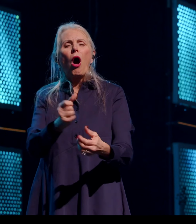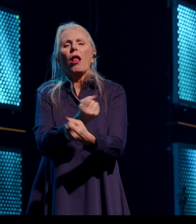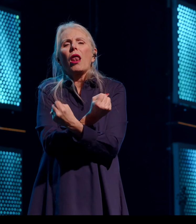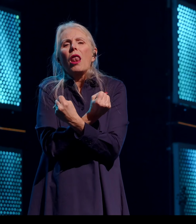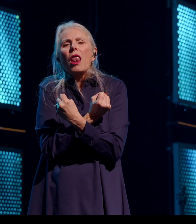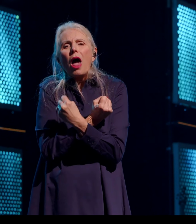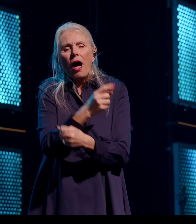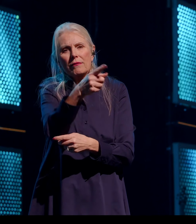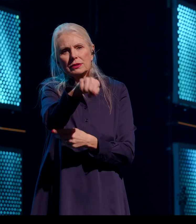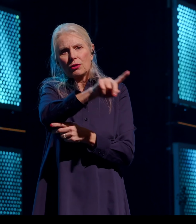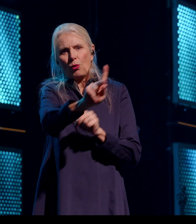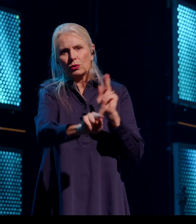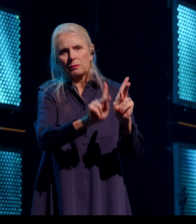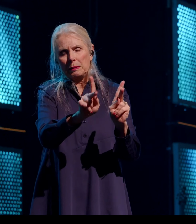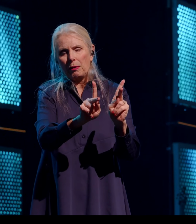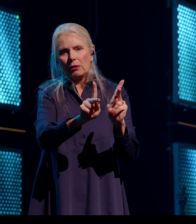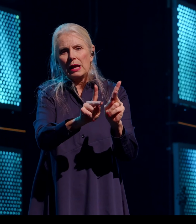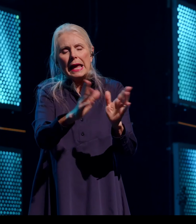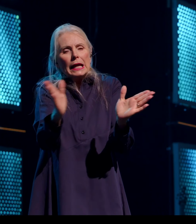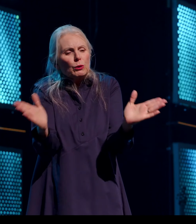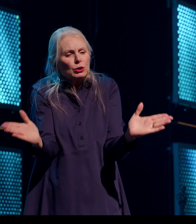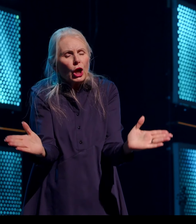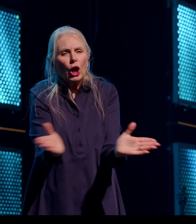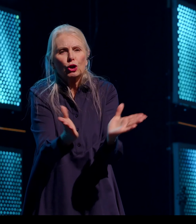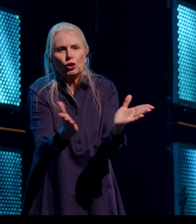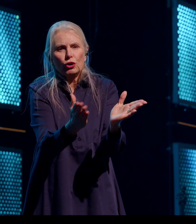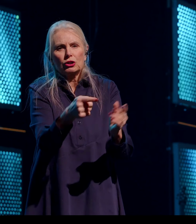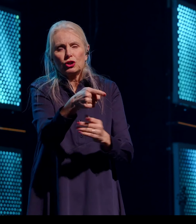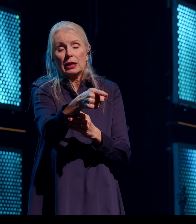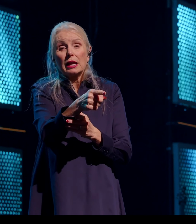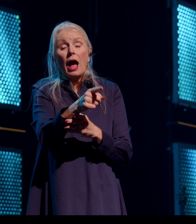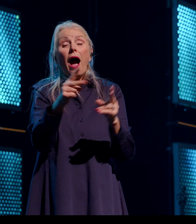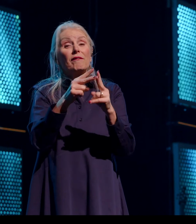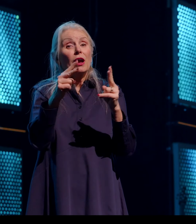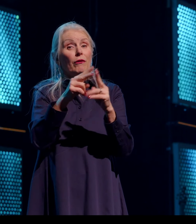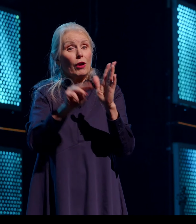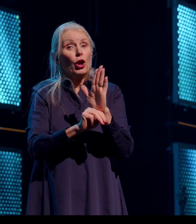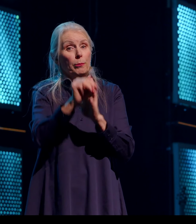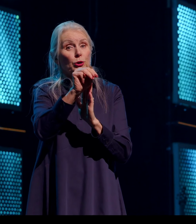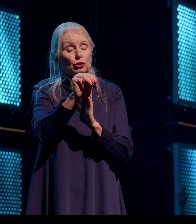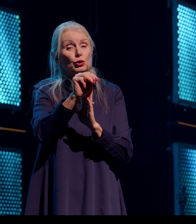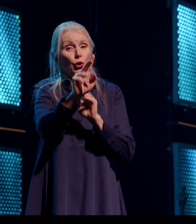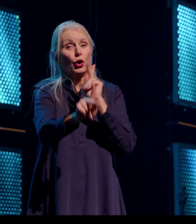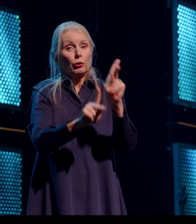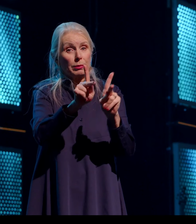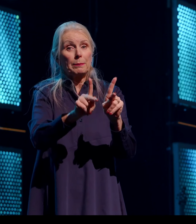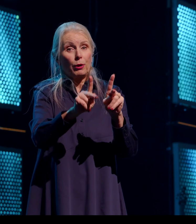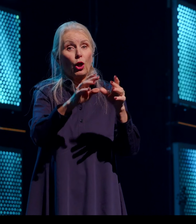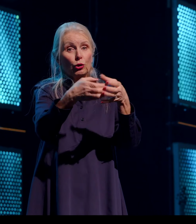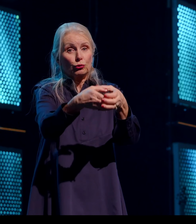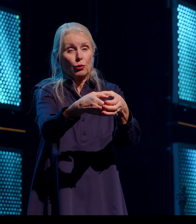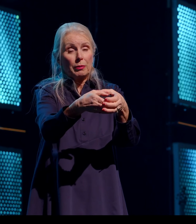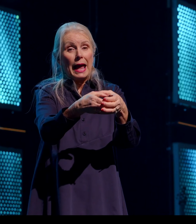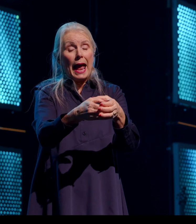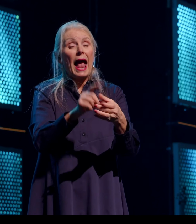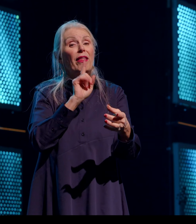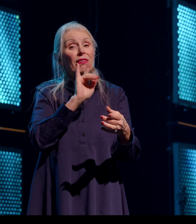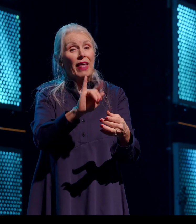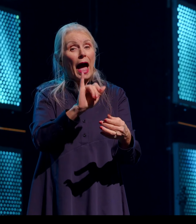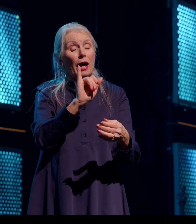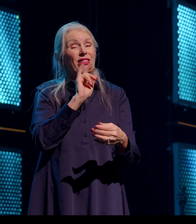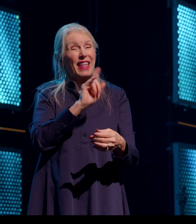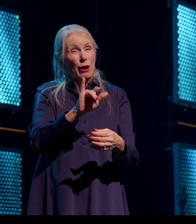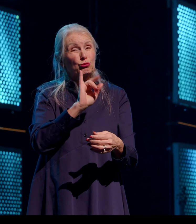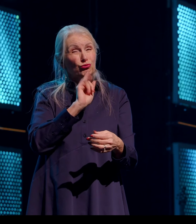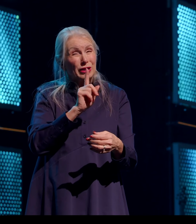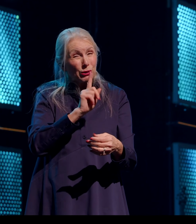is a letter of encouragement and love to a very, very mature church. In fact, I tell you, it reminds me of the Grove. The Church of